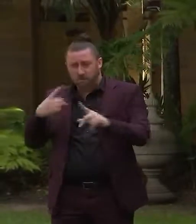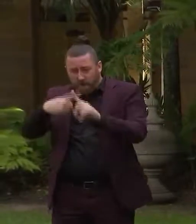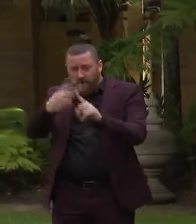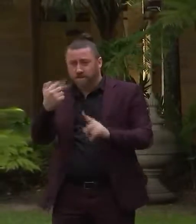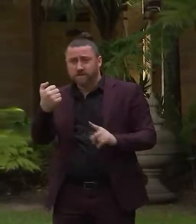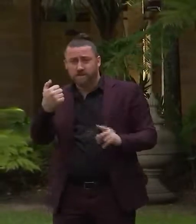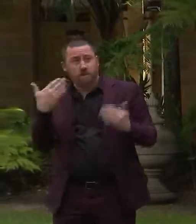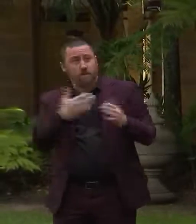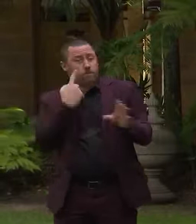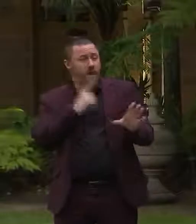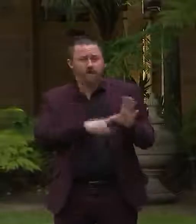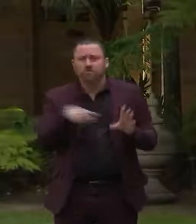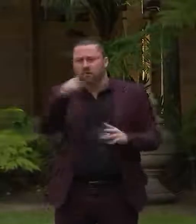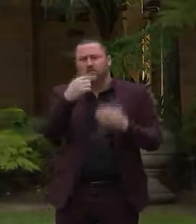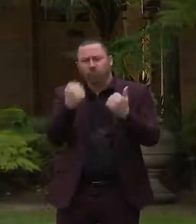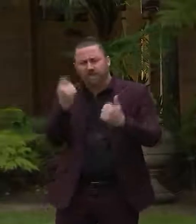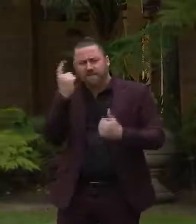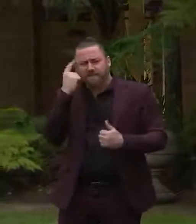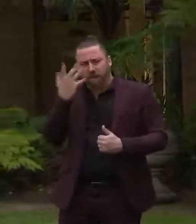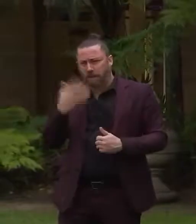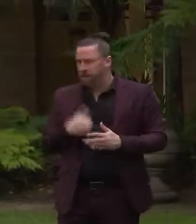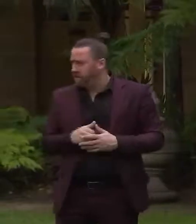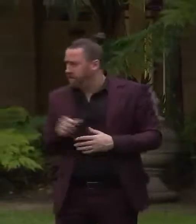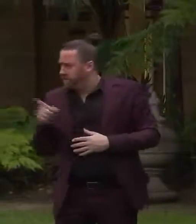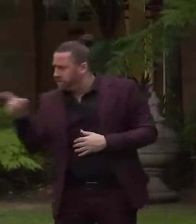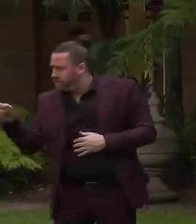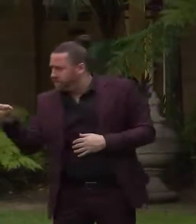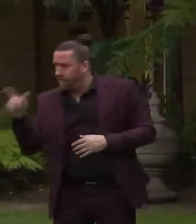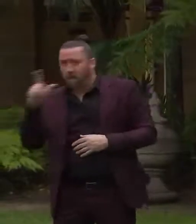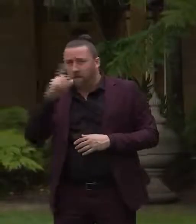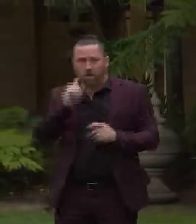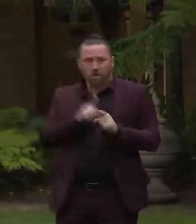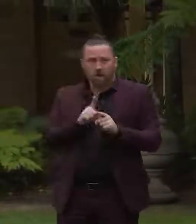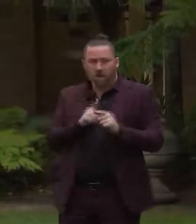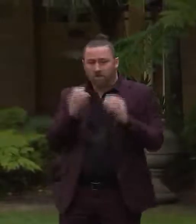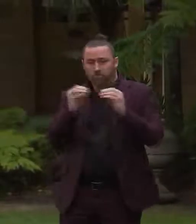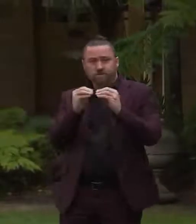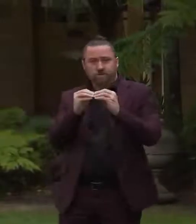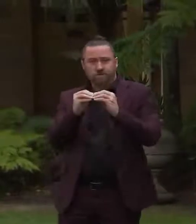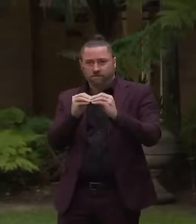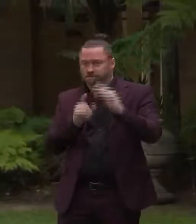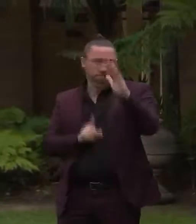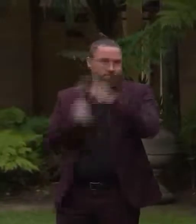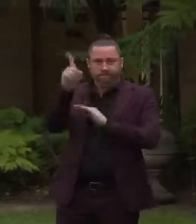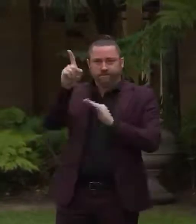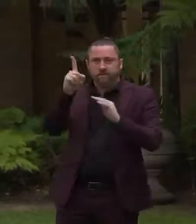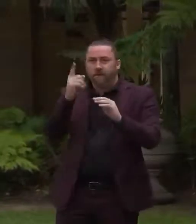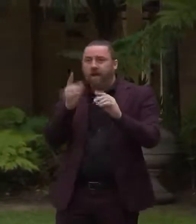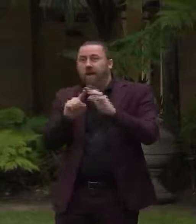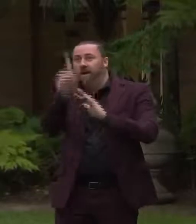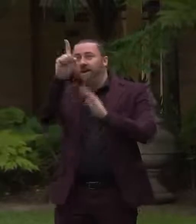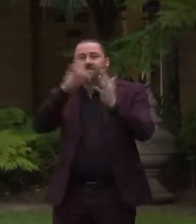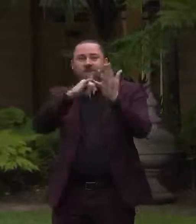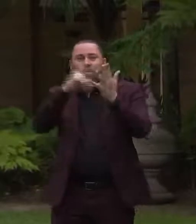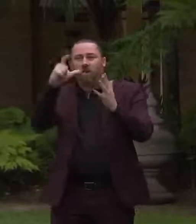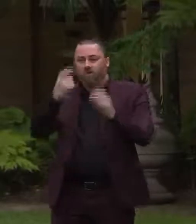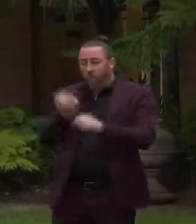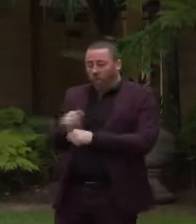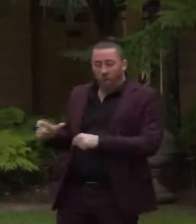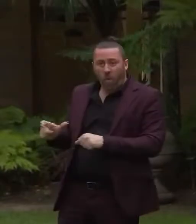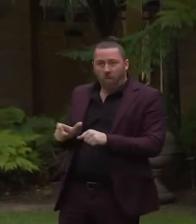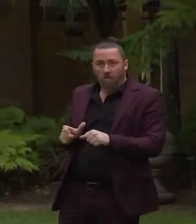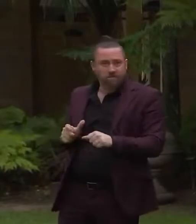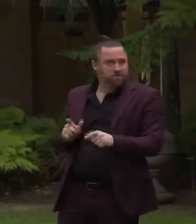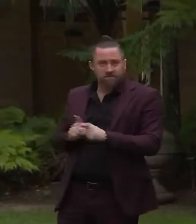police out in force. Thank you. Are you seeing a lot of movement of people kind of fleeing from Brisbane to the coast? No, not particularly. What we've seen, I think, is